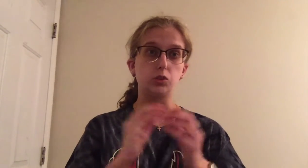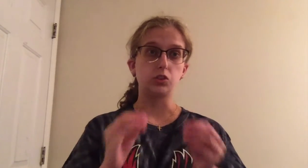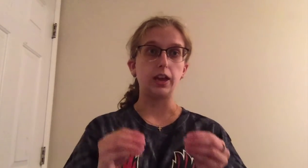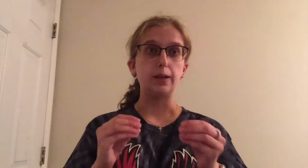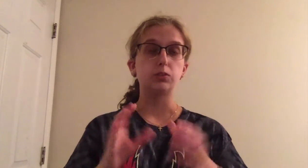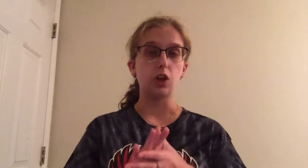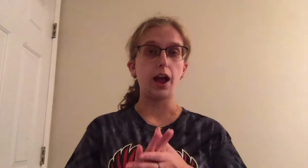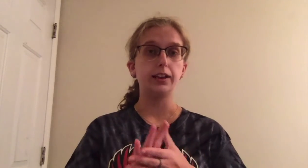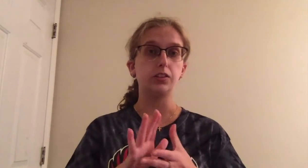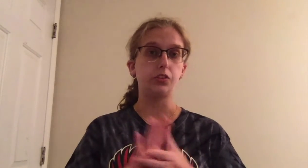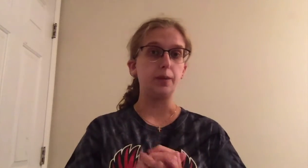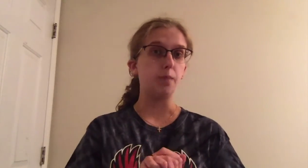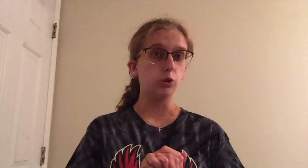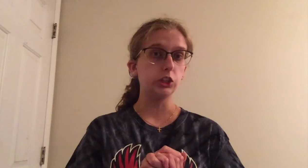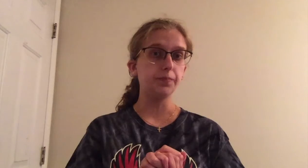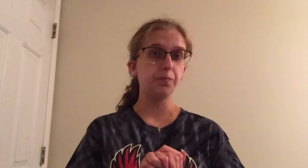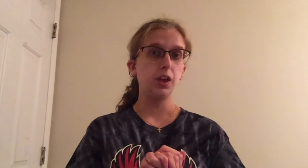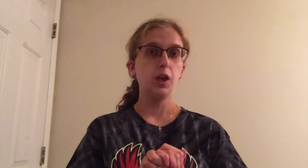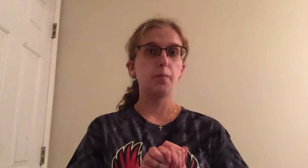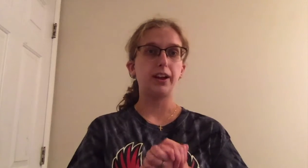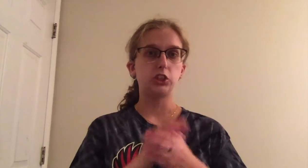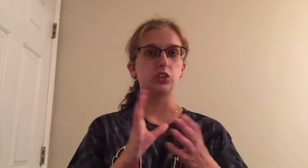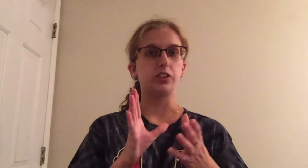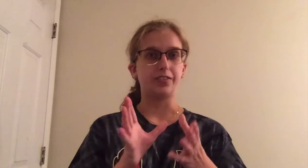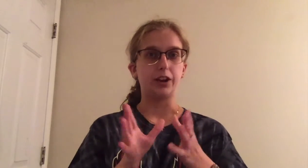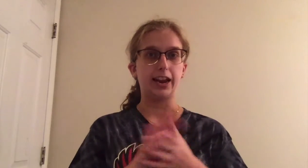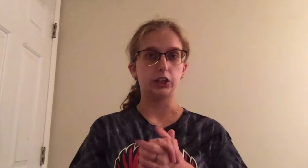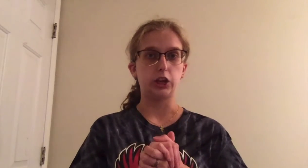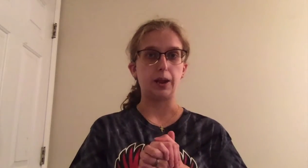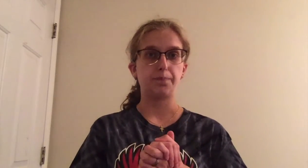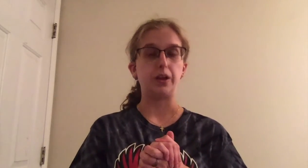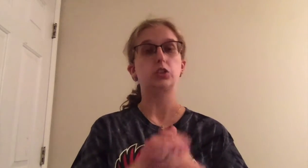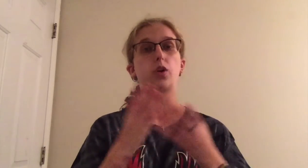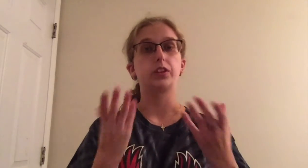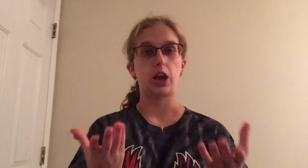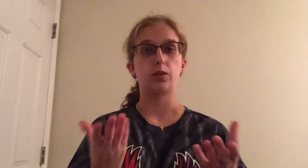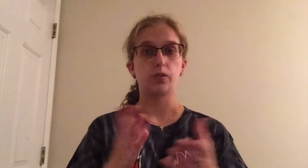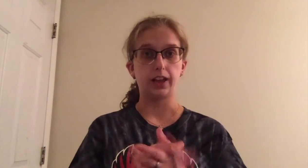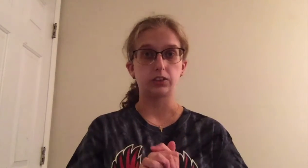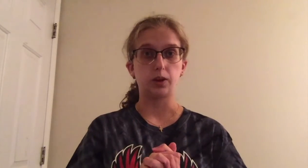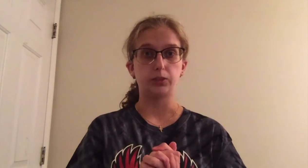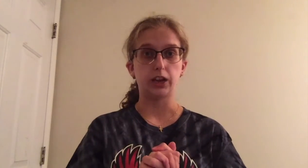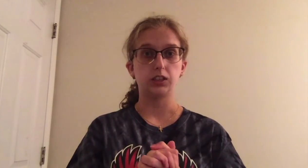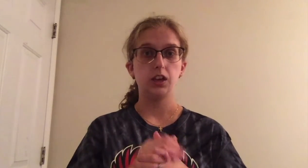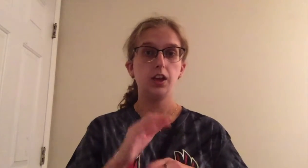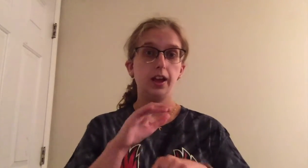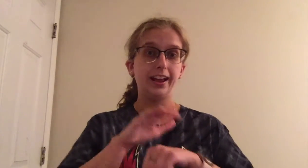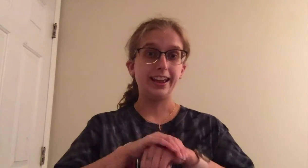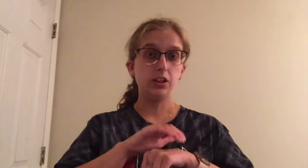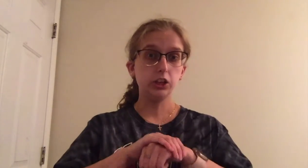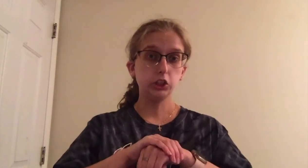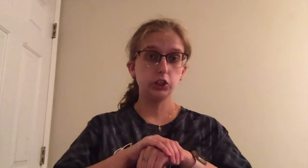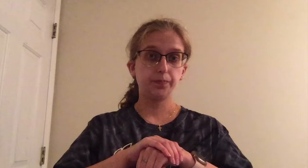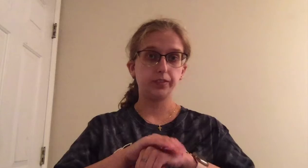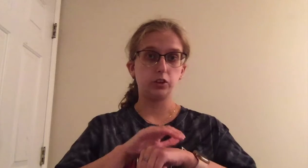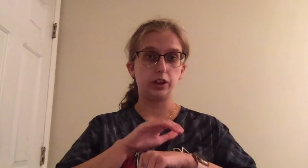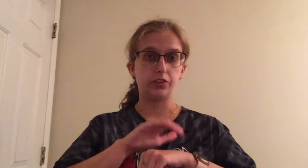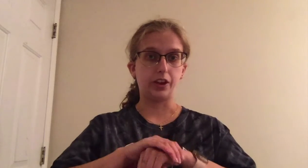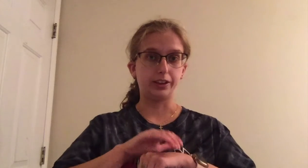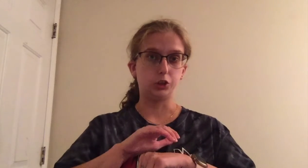same sign and the same motion, but it's just a different hand shape based on the title of that subject. English, it's like you